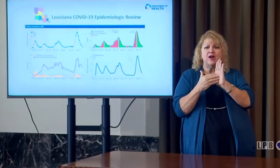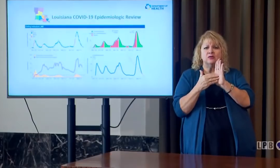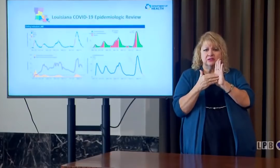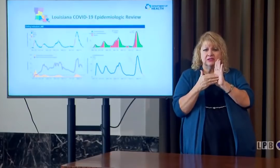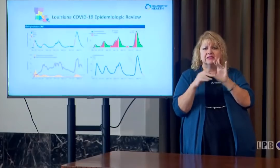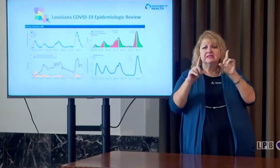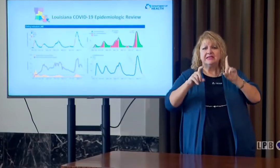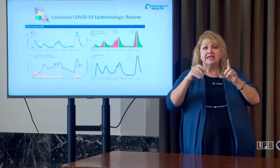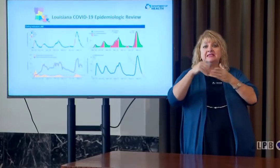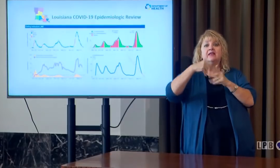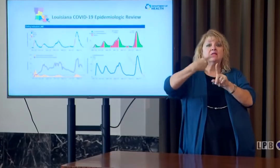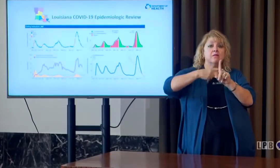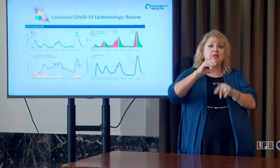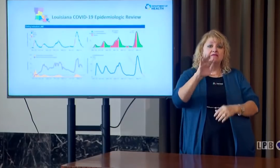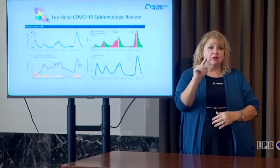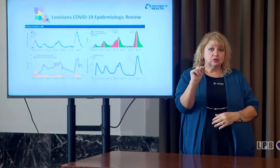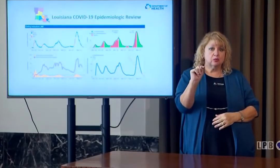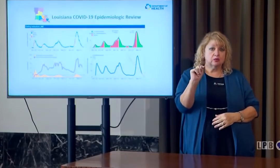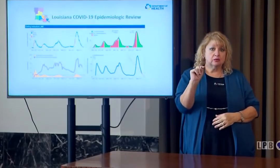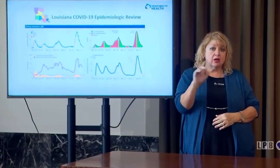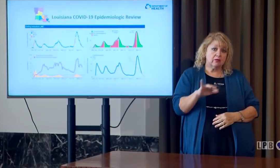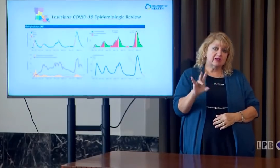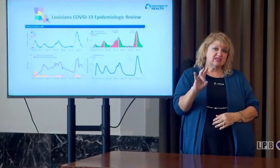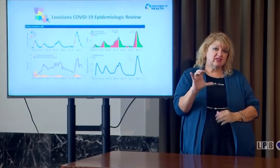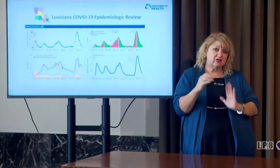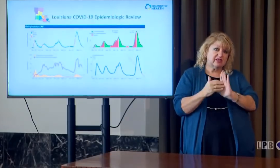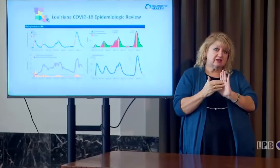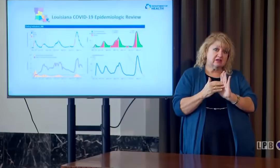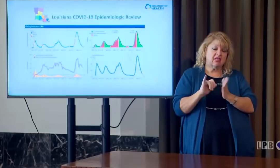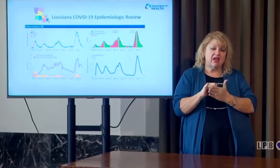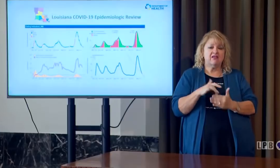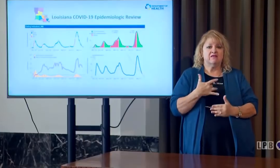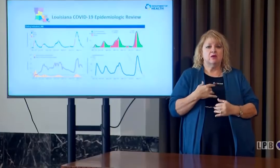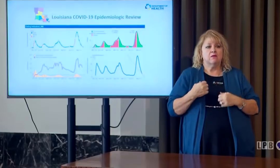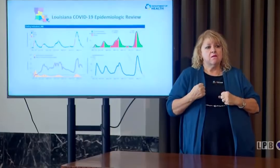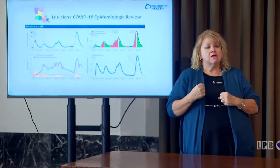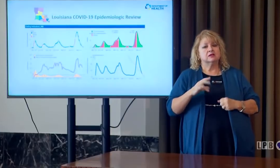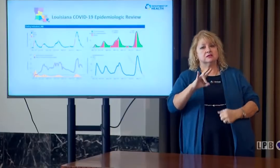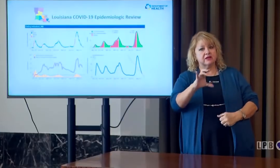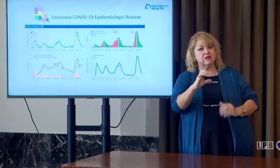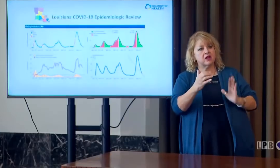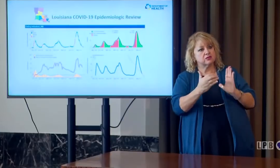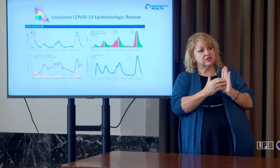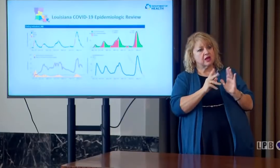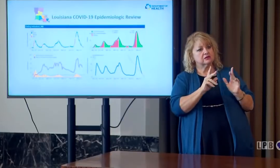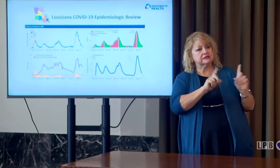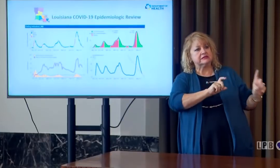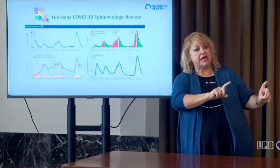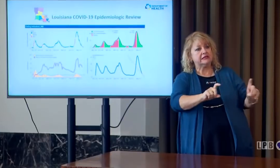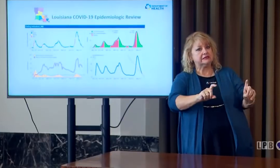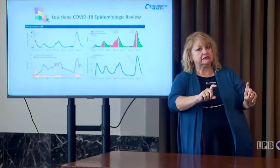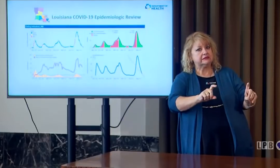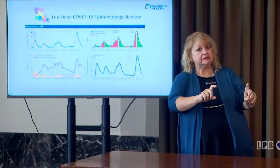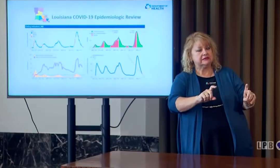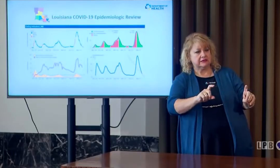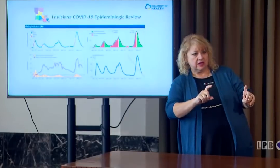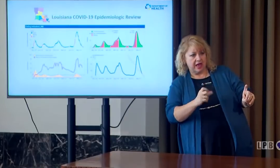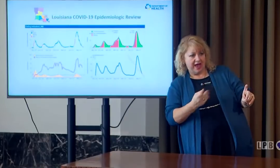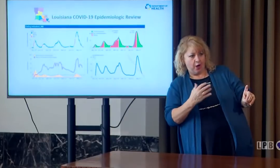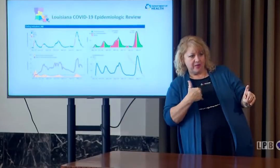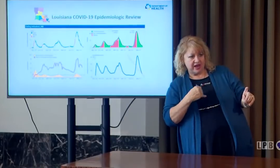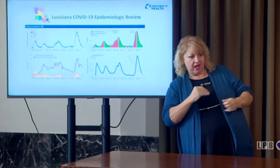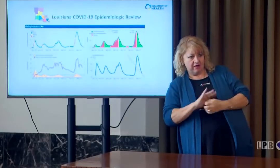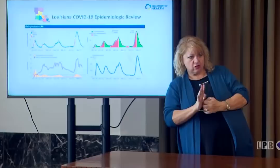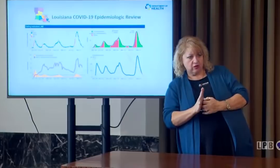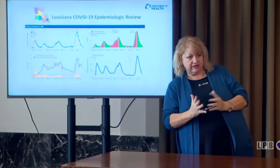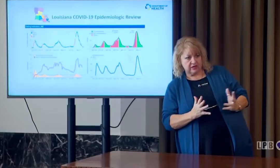month of October. So all of that is encouraging in that it gives us confidence in these numbers. The more testing you're doing, the more visibility